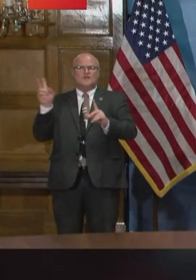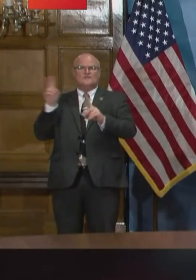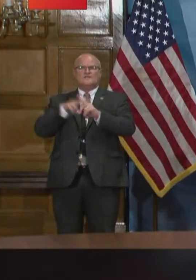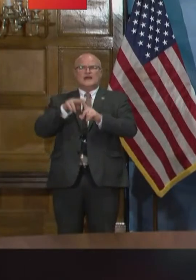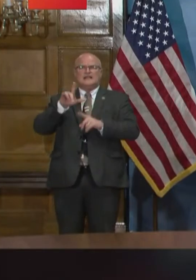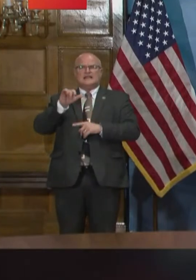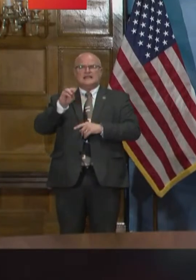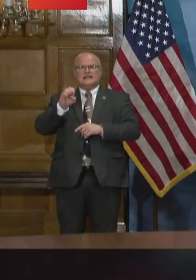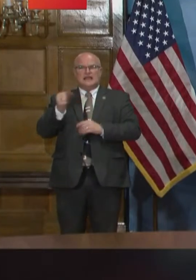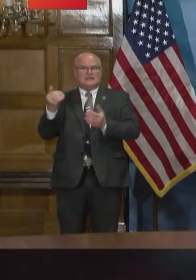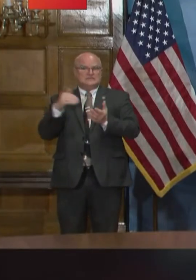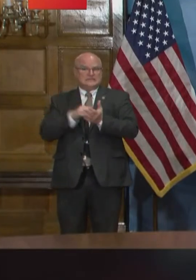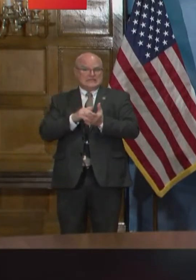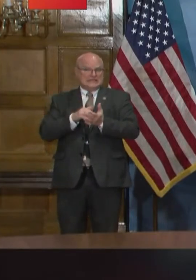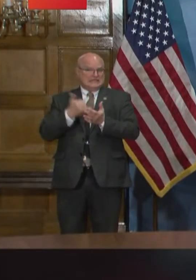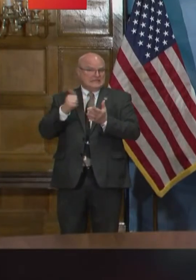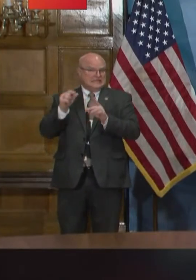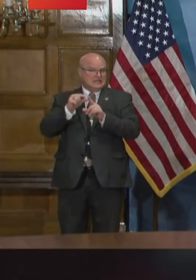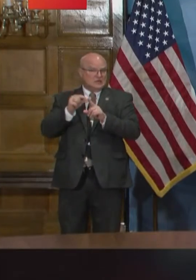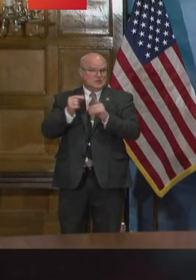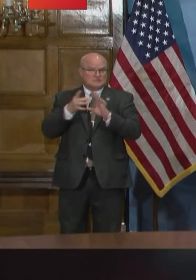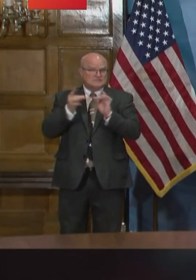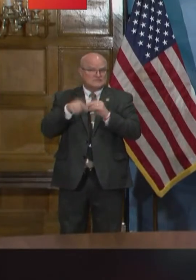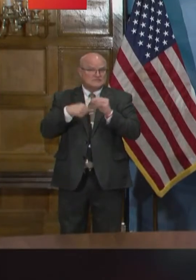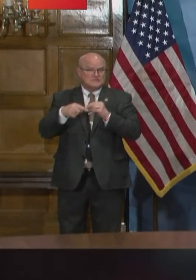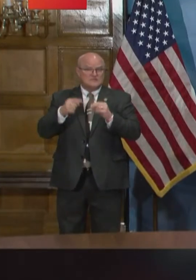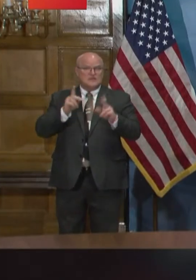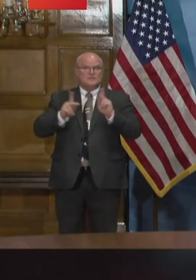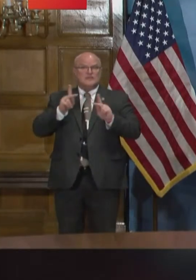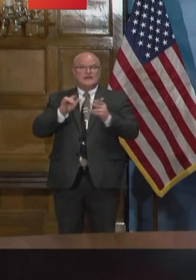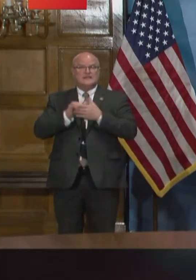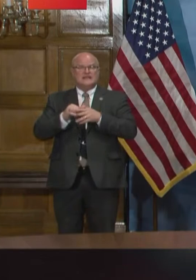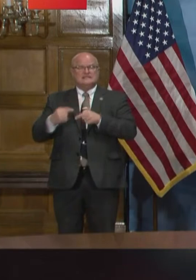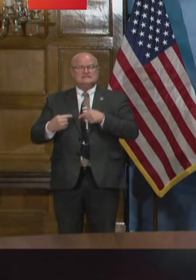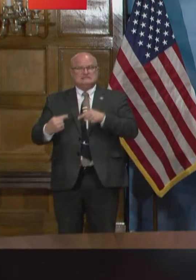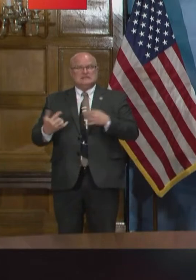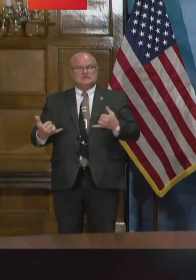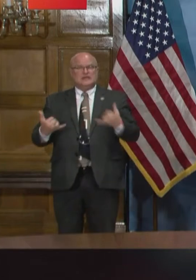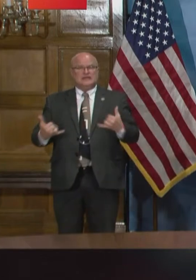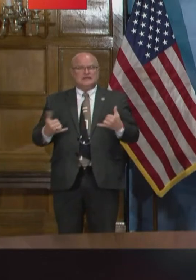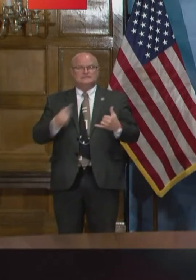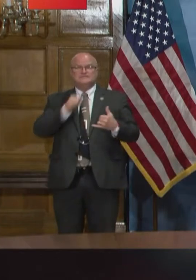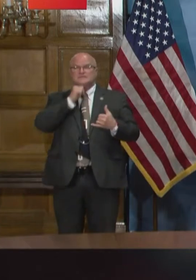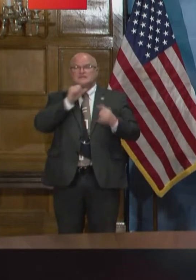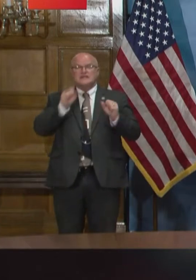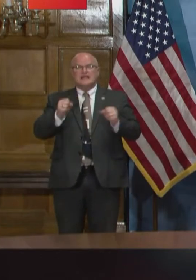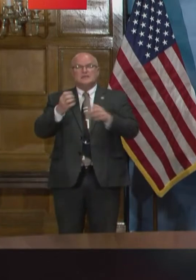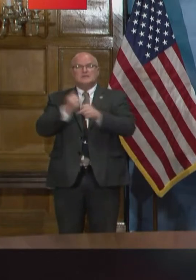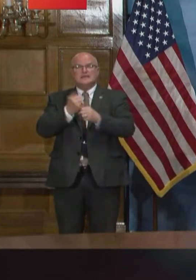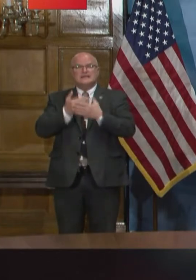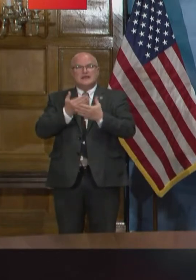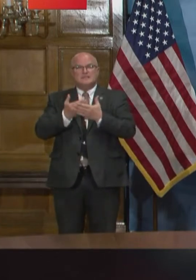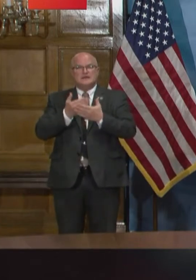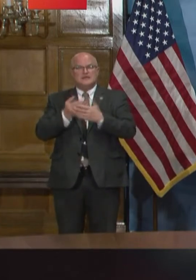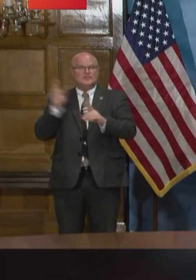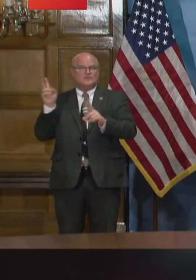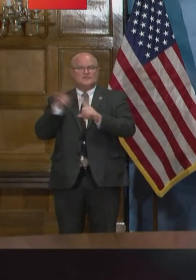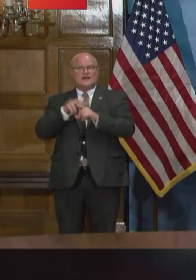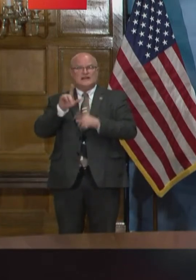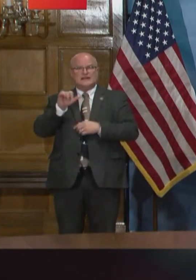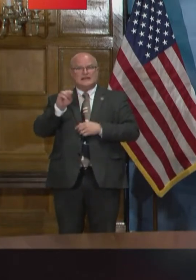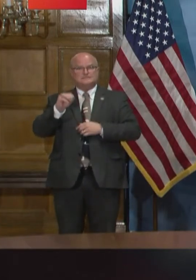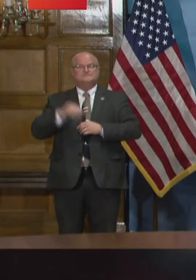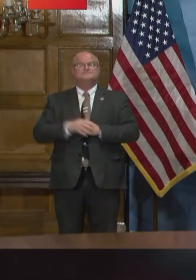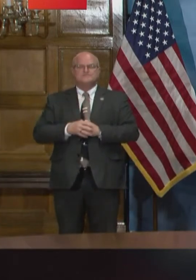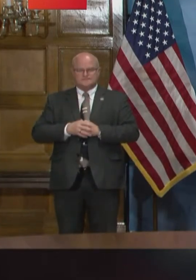claims again? Do you have any words you'd like to say to our Kansans that are struggling right now and they're not able to get that money or file a claim?